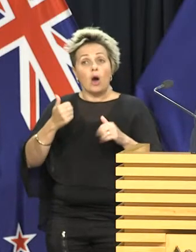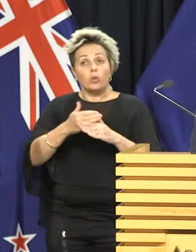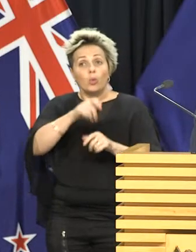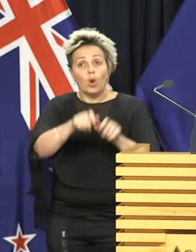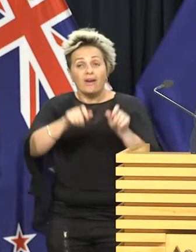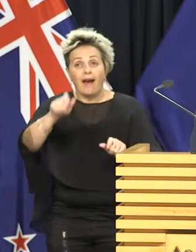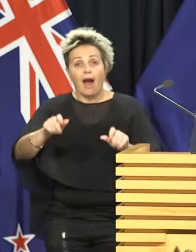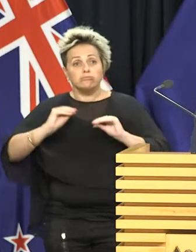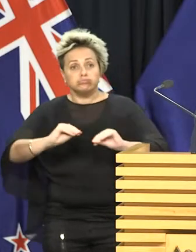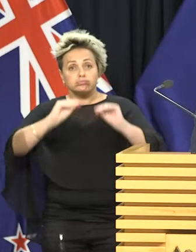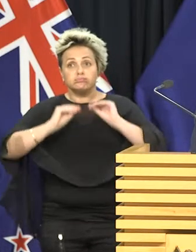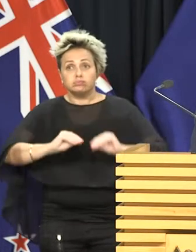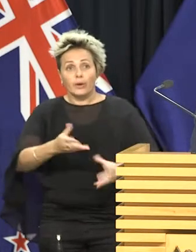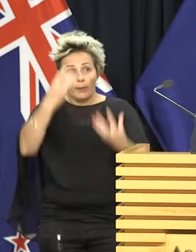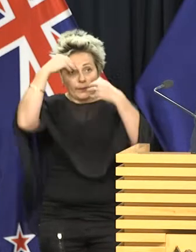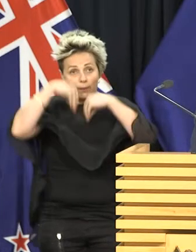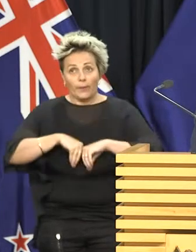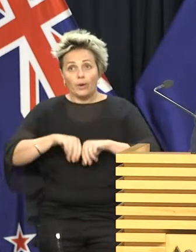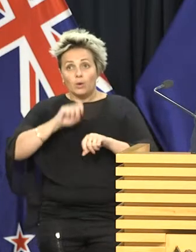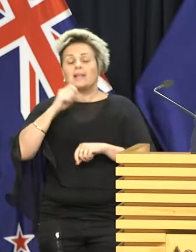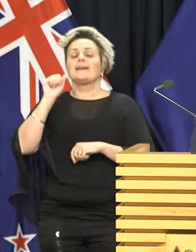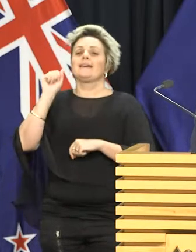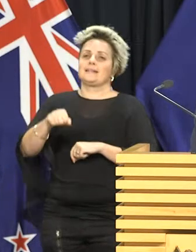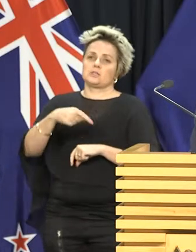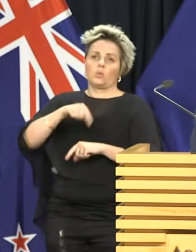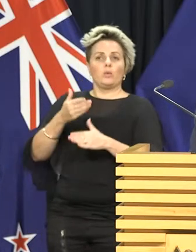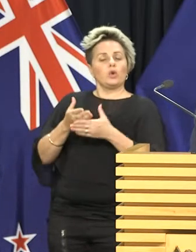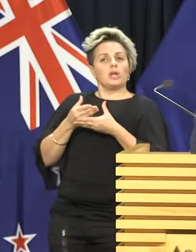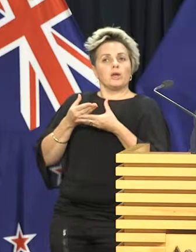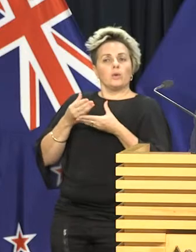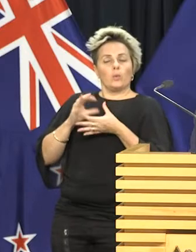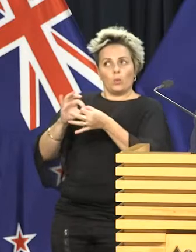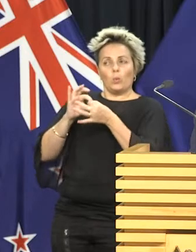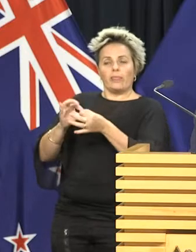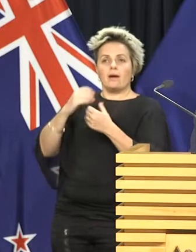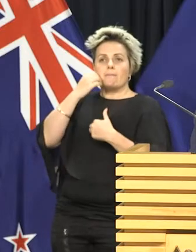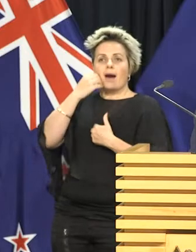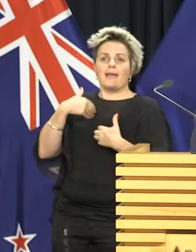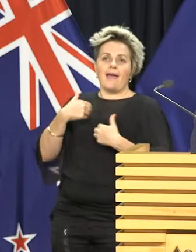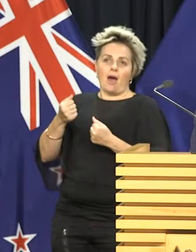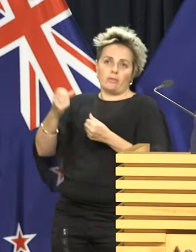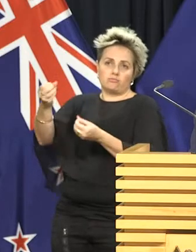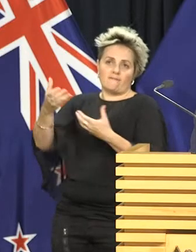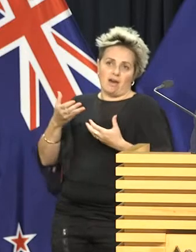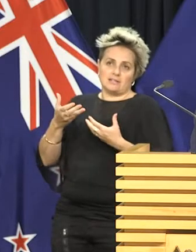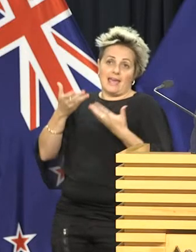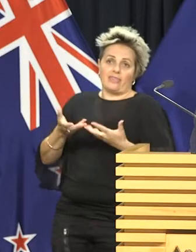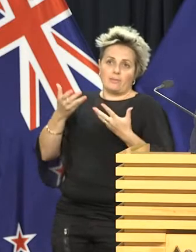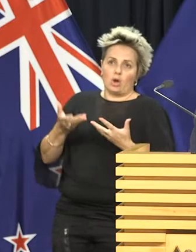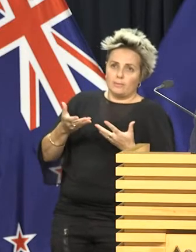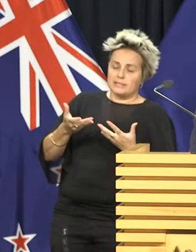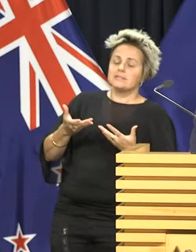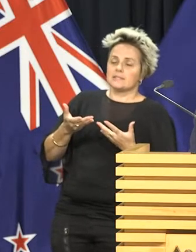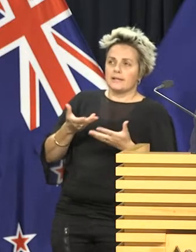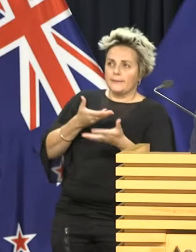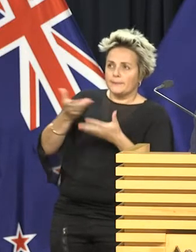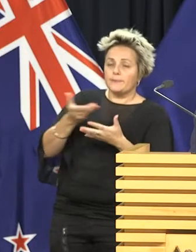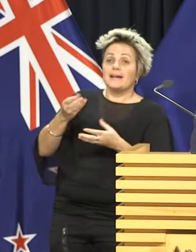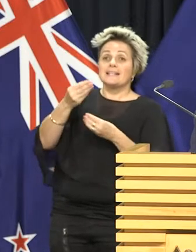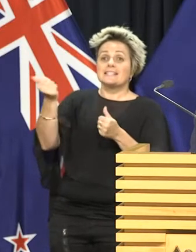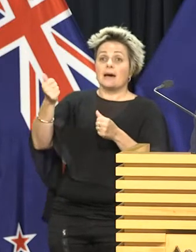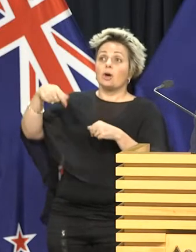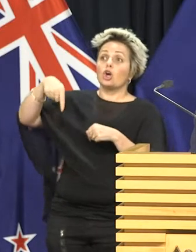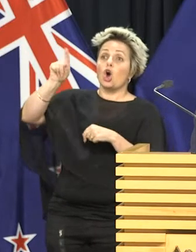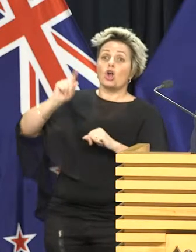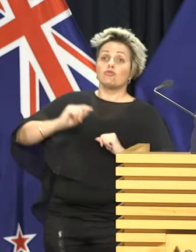of their workforce? Correct. So we're working with Māori health providers right now to identify those. Even some of those who have gone on to retire have been